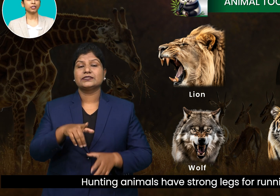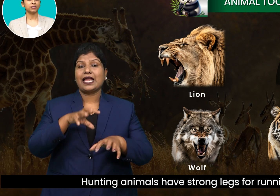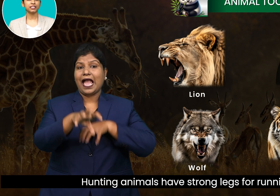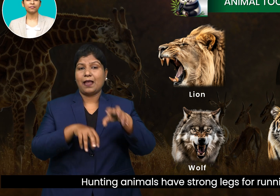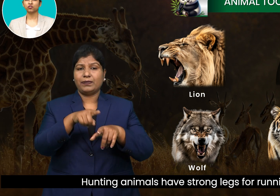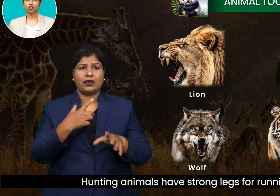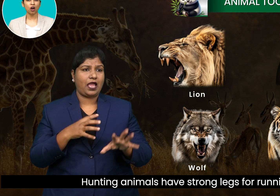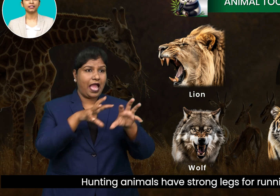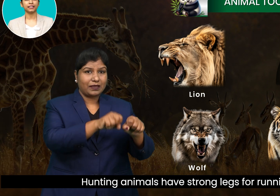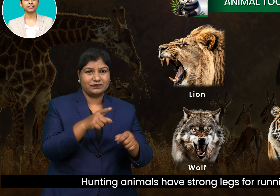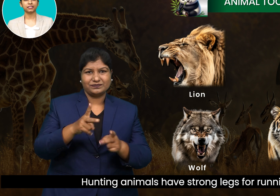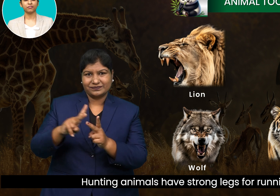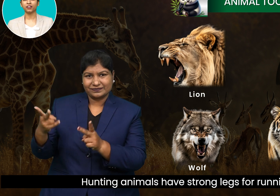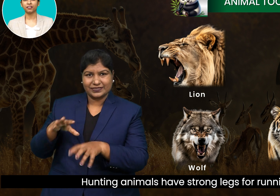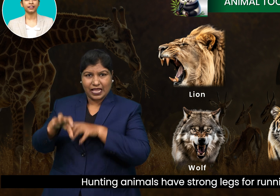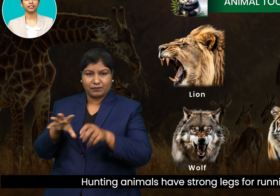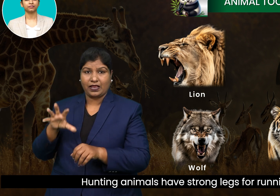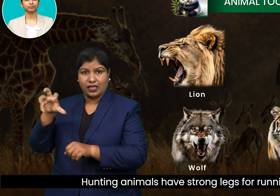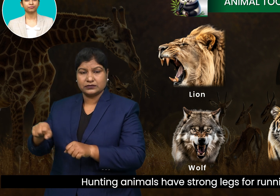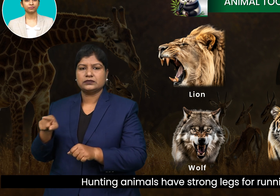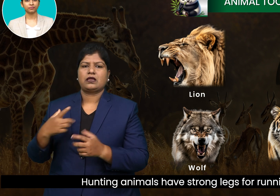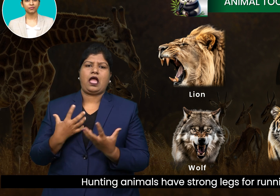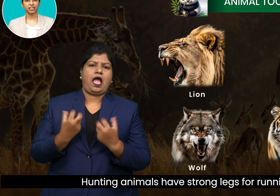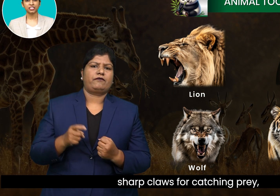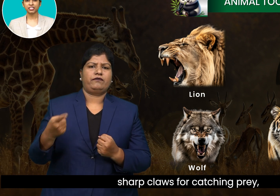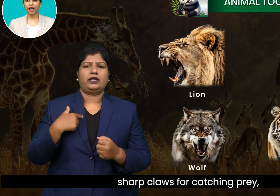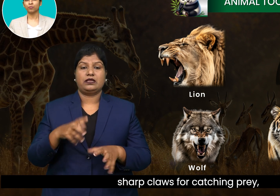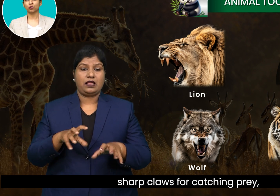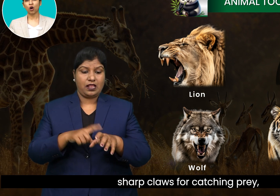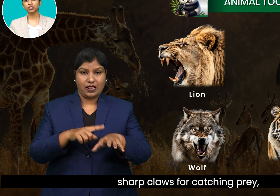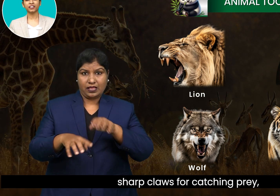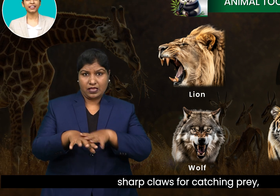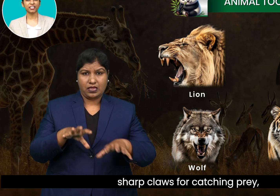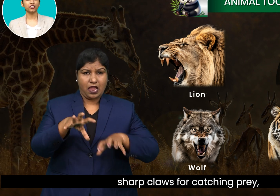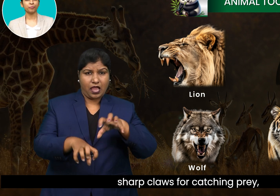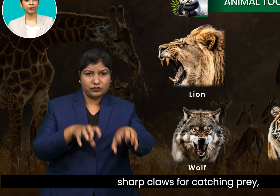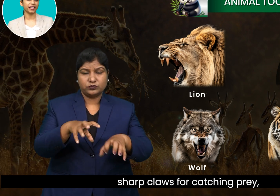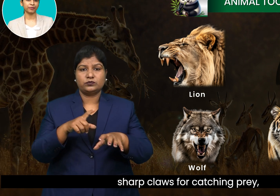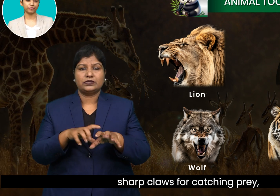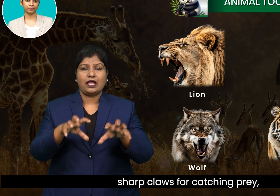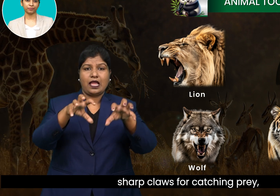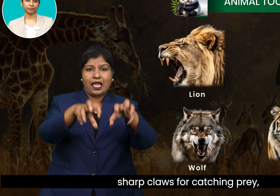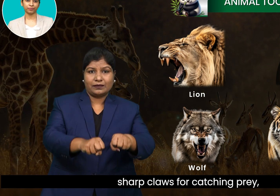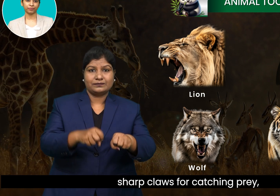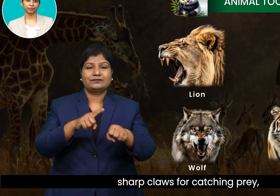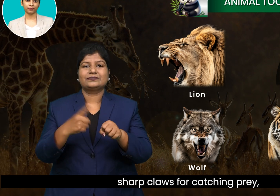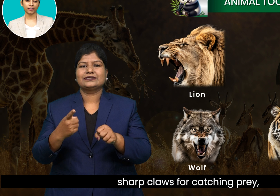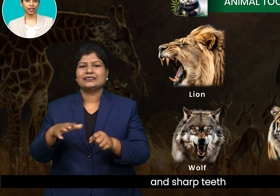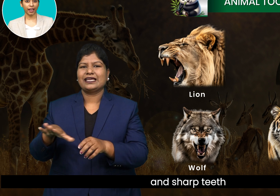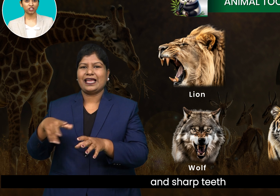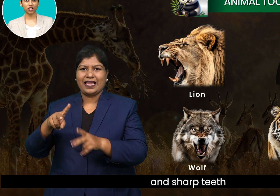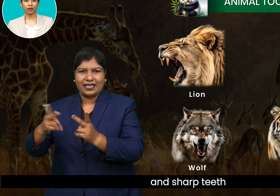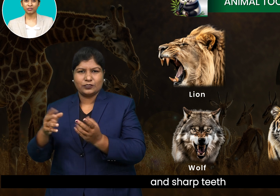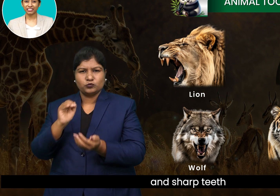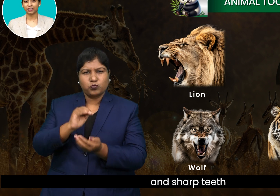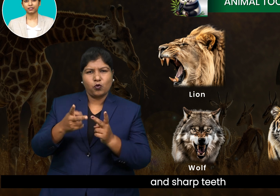Hunting animals have strong legs for running, sharp claws for catching prey,